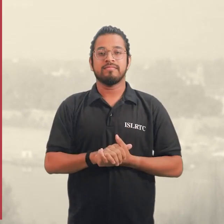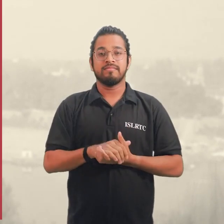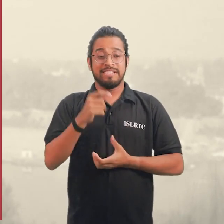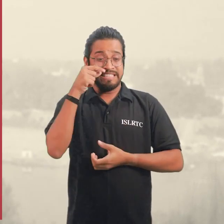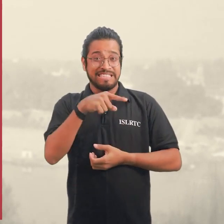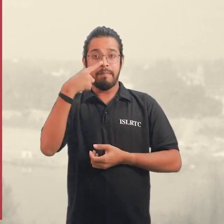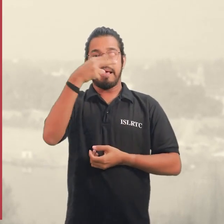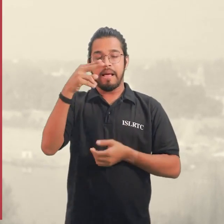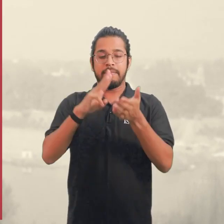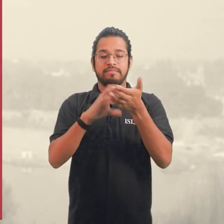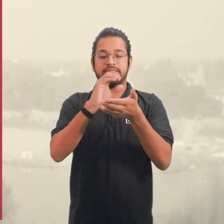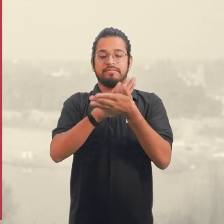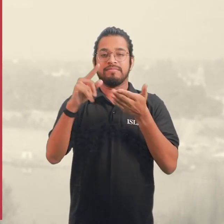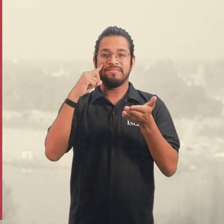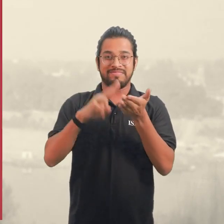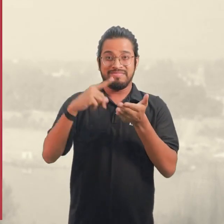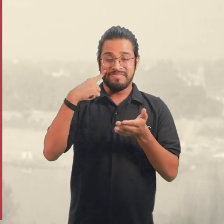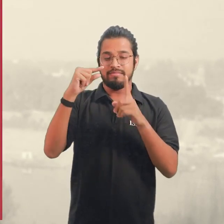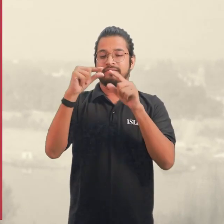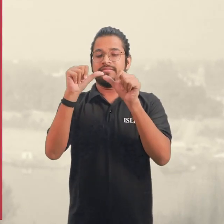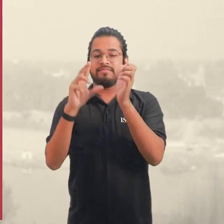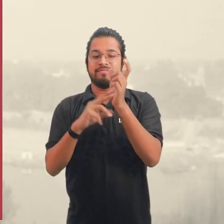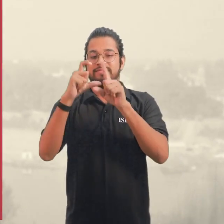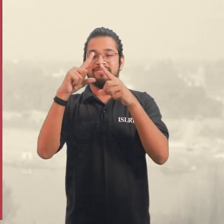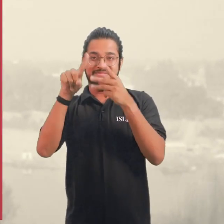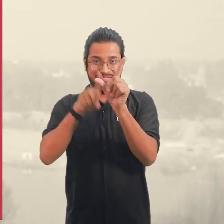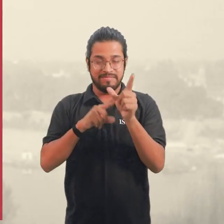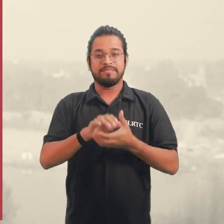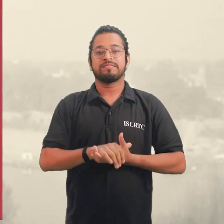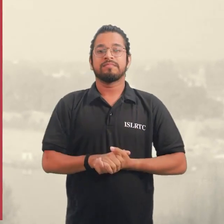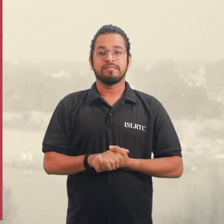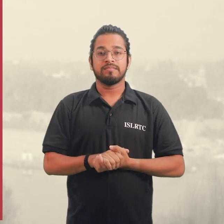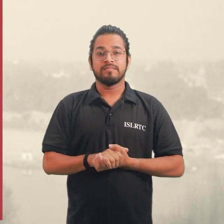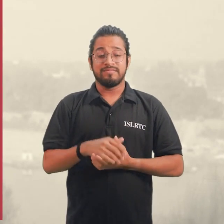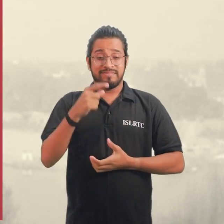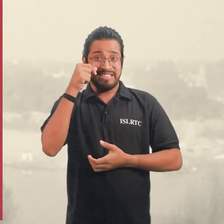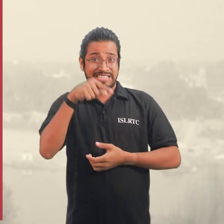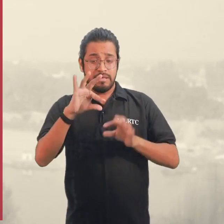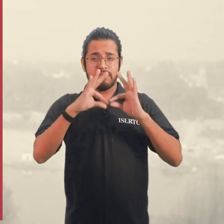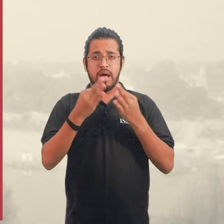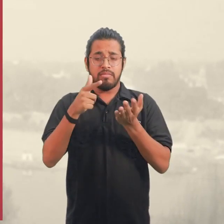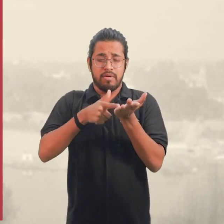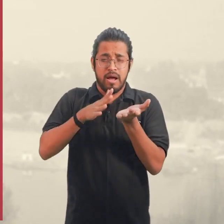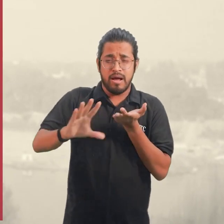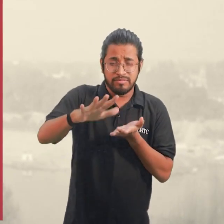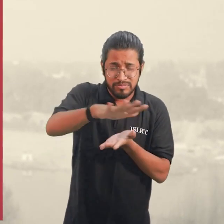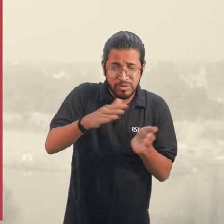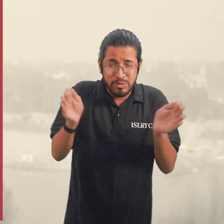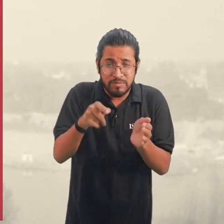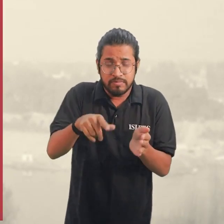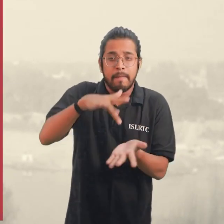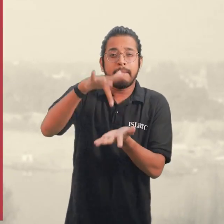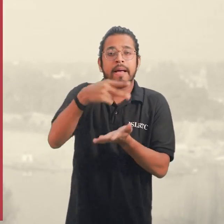His family is from a small village called Rudha at Sitapur district, Uttar Pradesh.